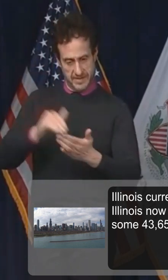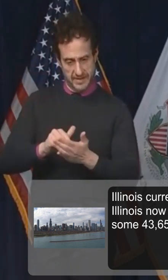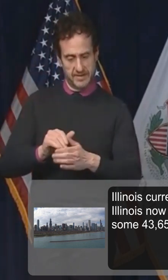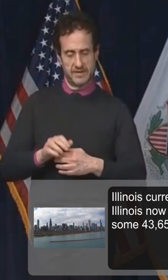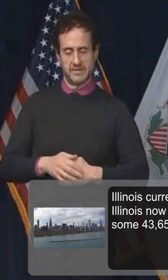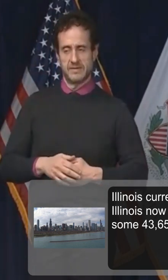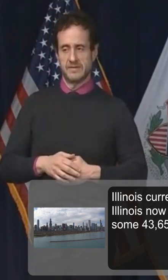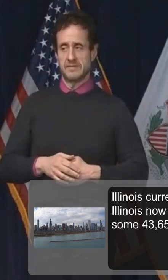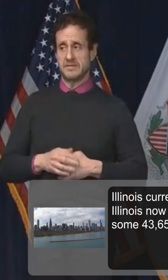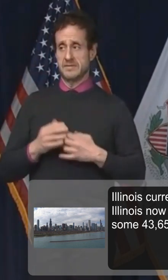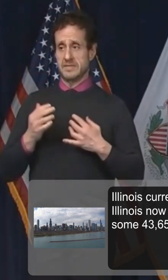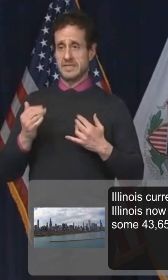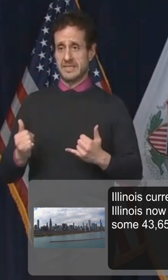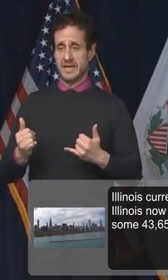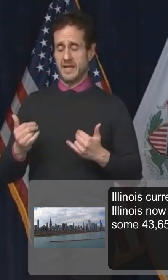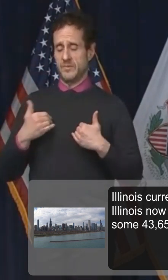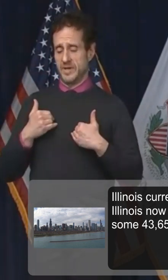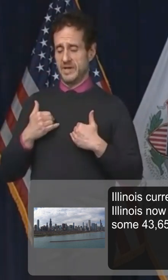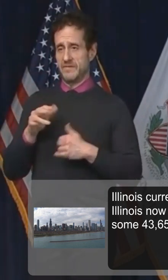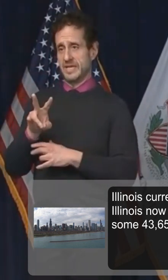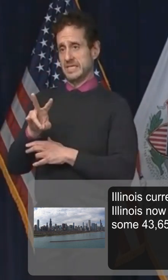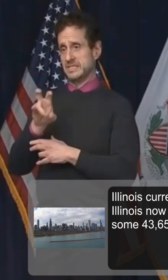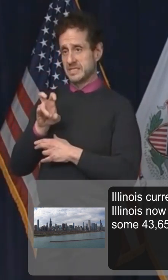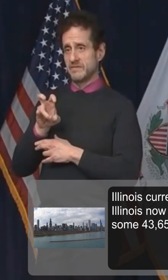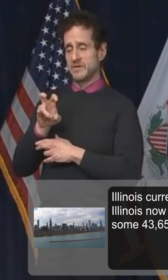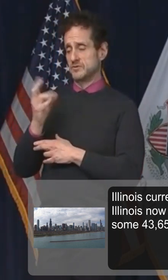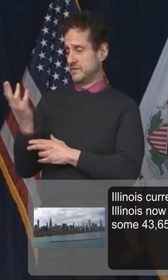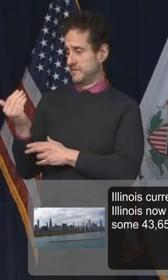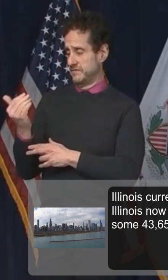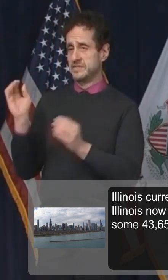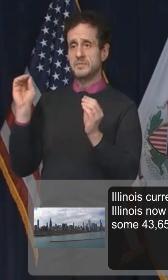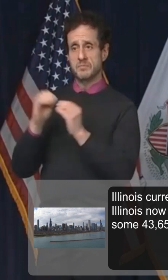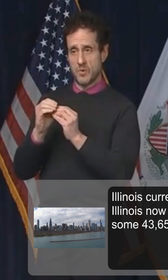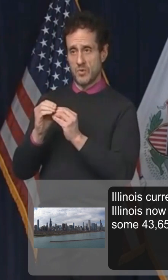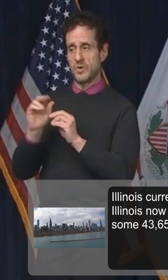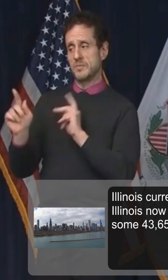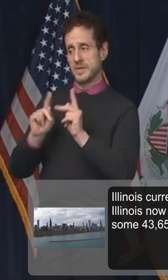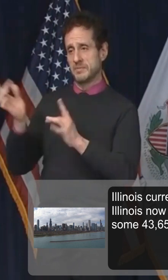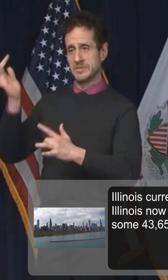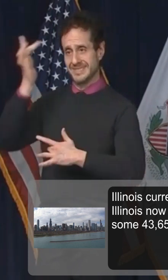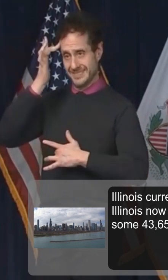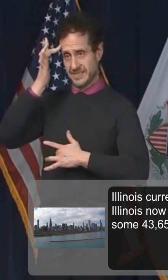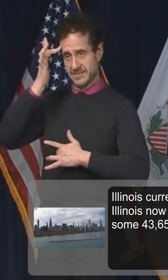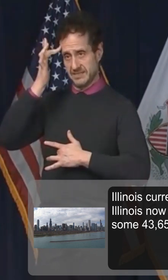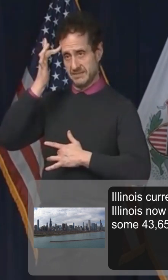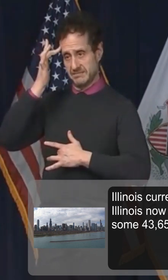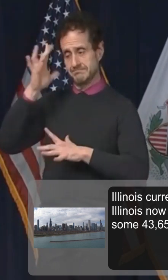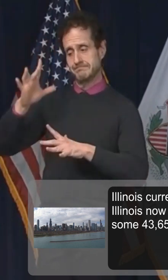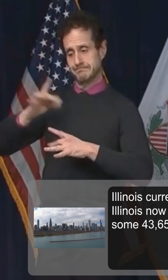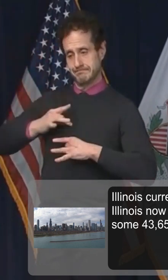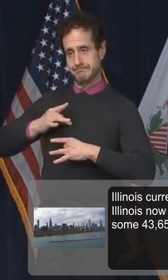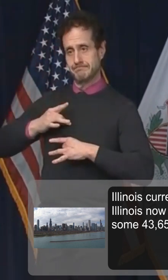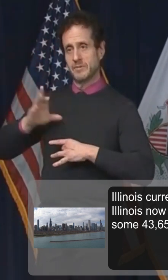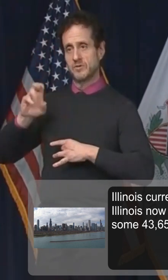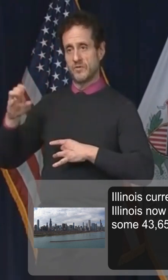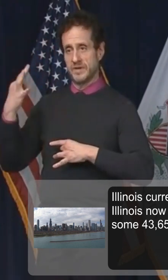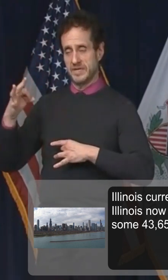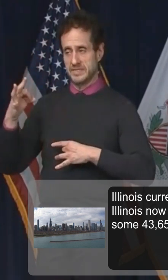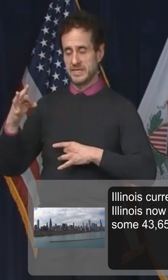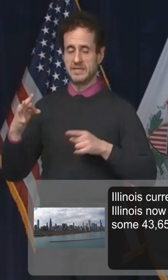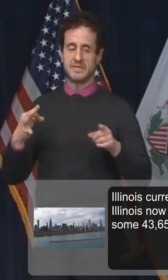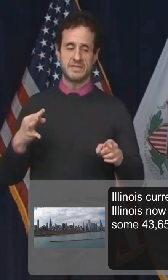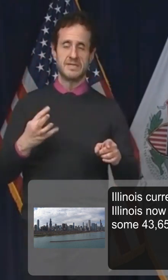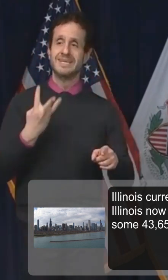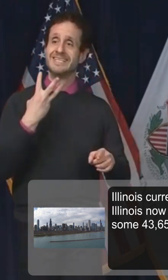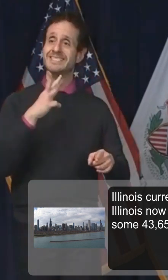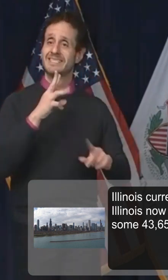Today, we have added an additional 715 new cases and 16